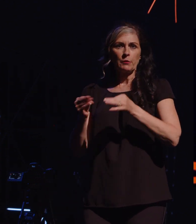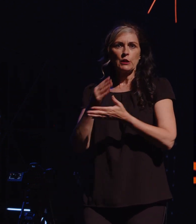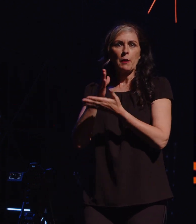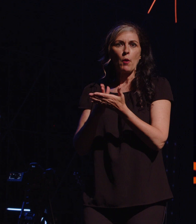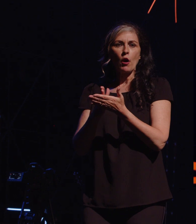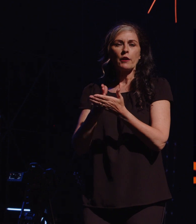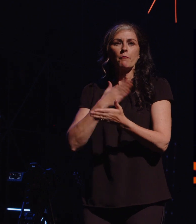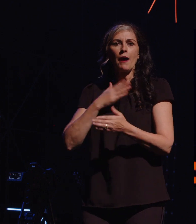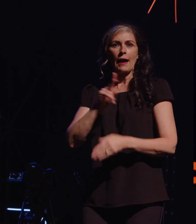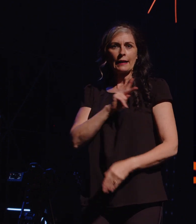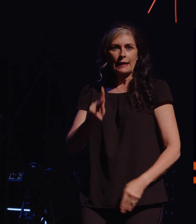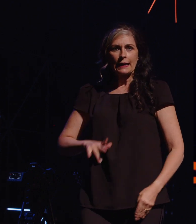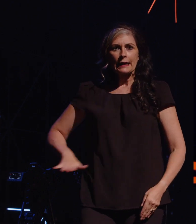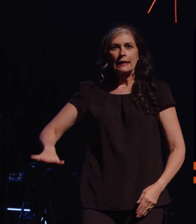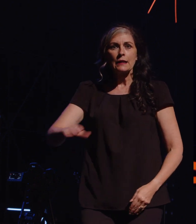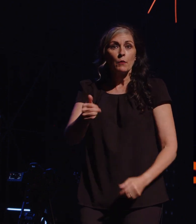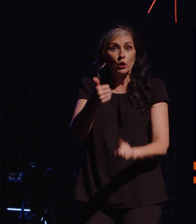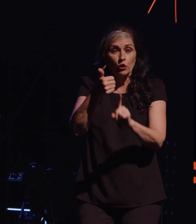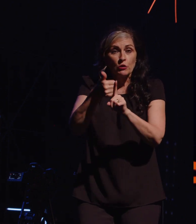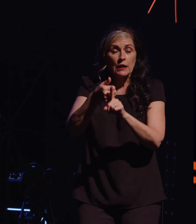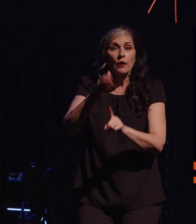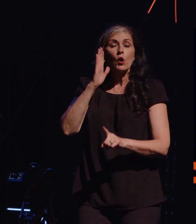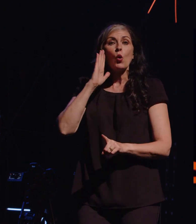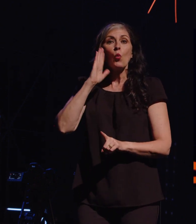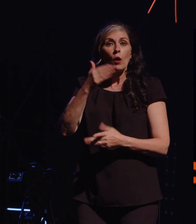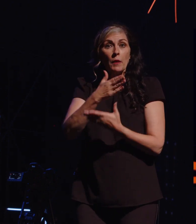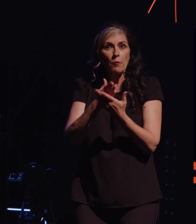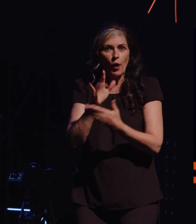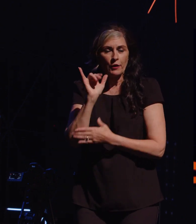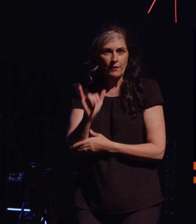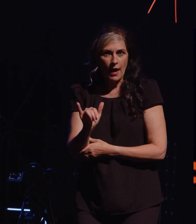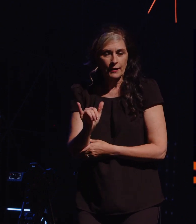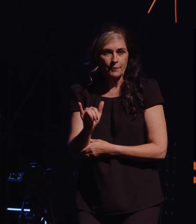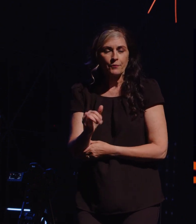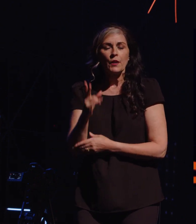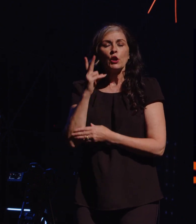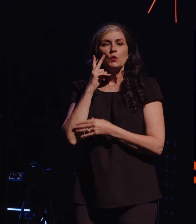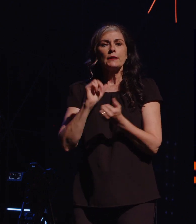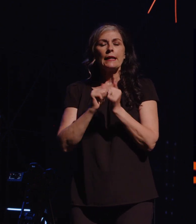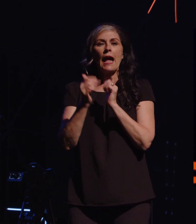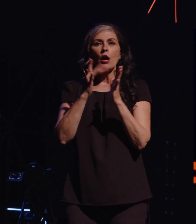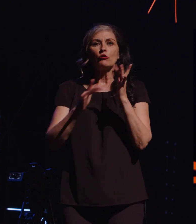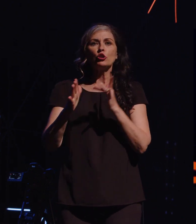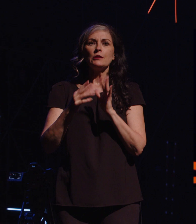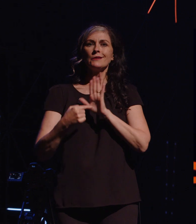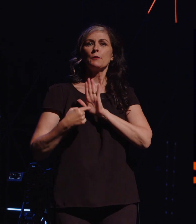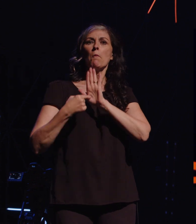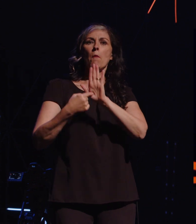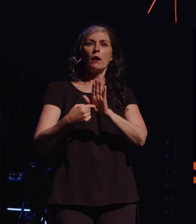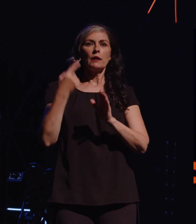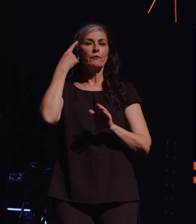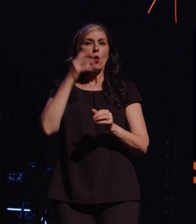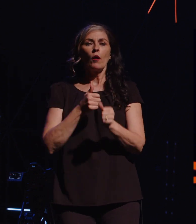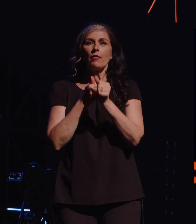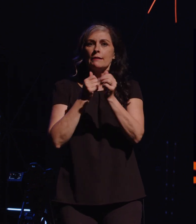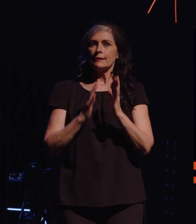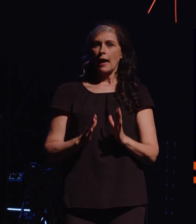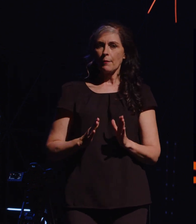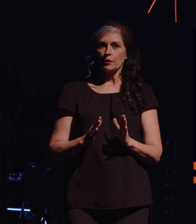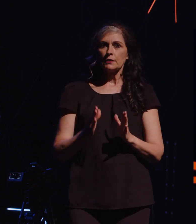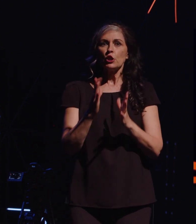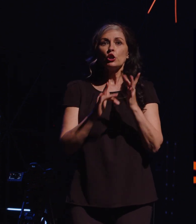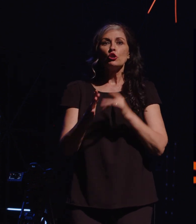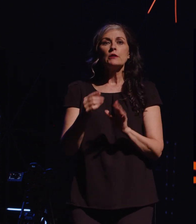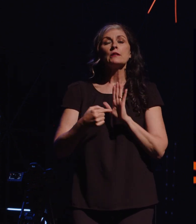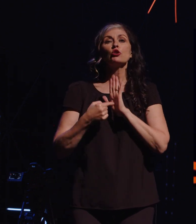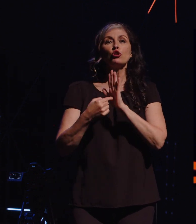And you are going to be a part of this. And we see how Jesus is modeling this for his disciples. I mean, Jesus